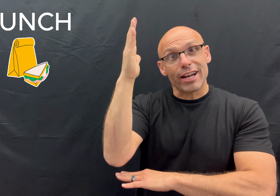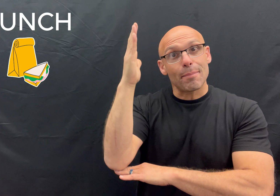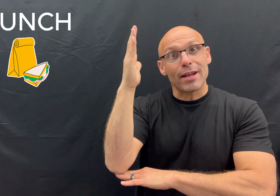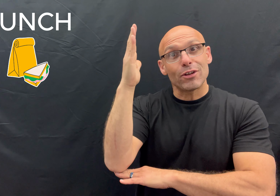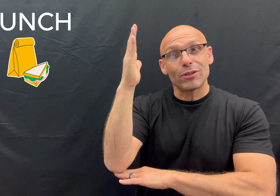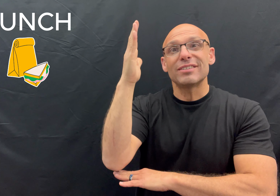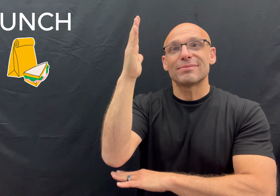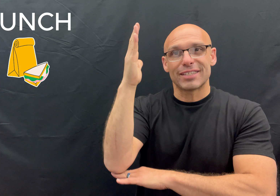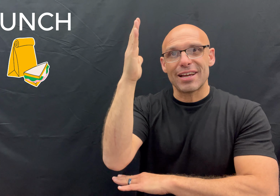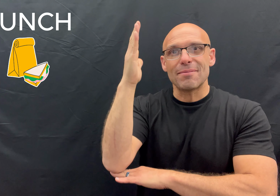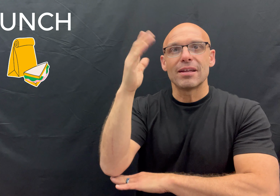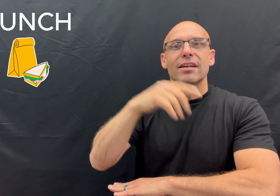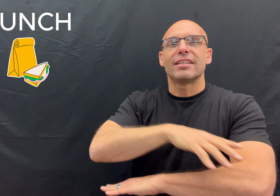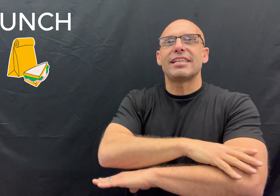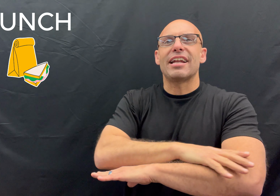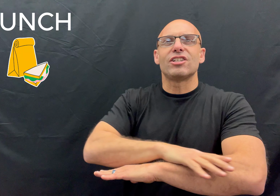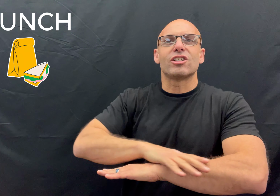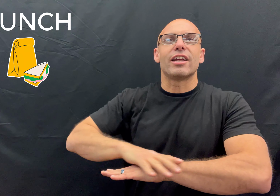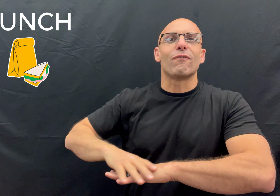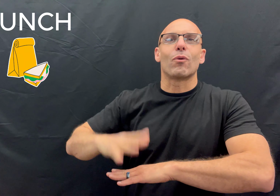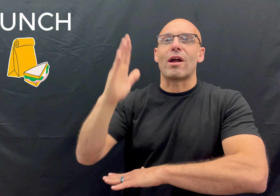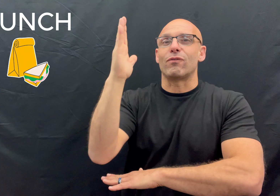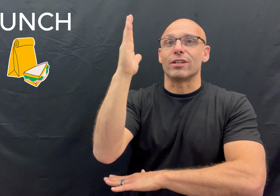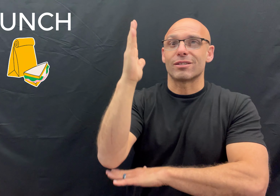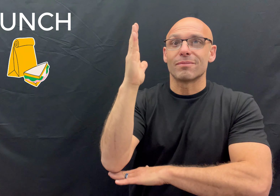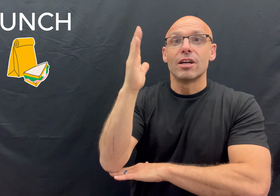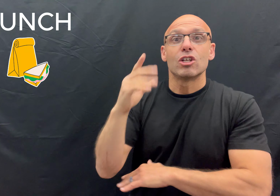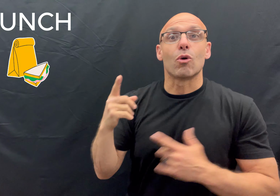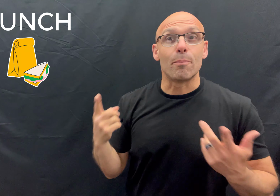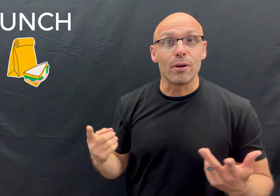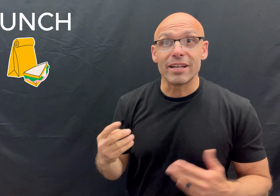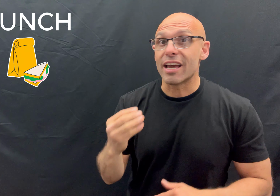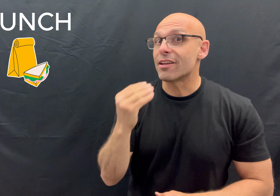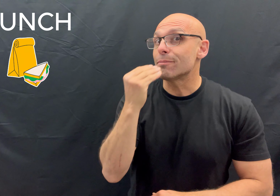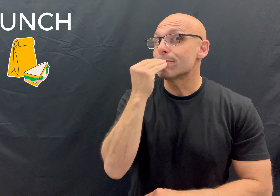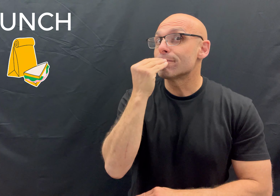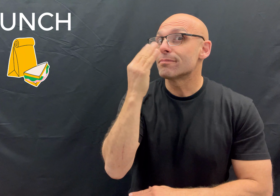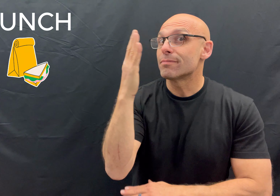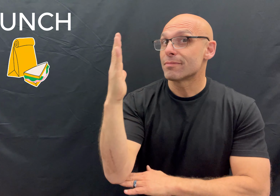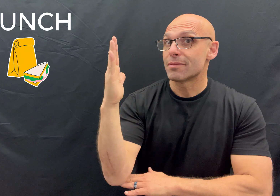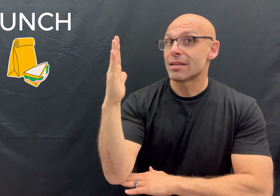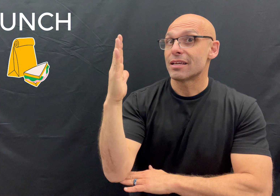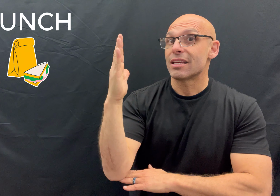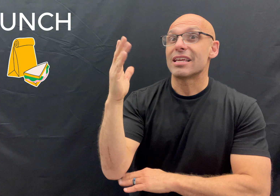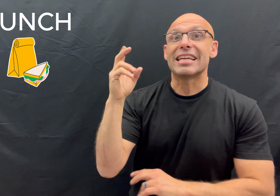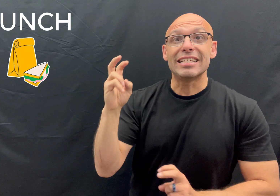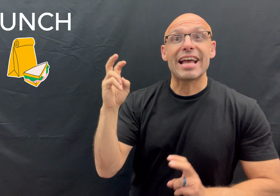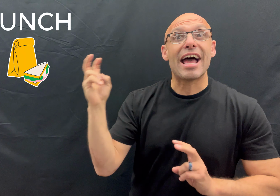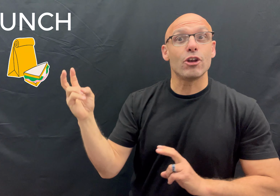at noon, okay? This hand is just there for reference. So we put them together, eat at